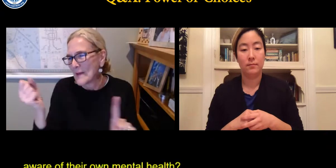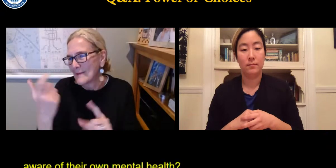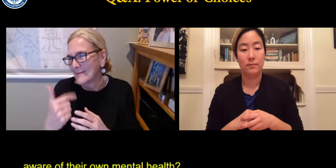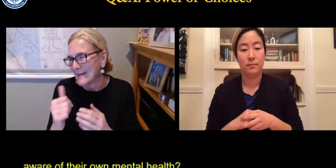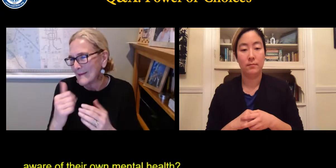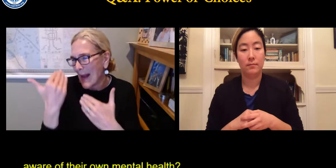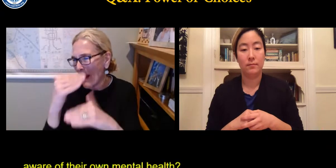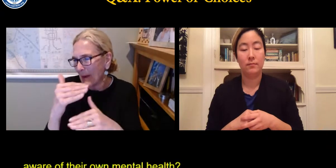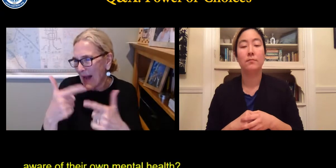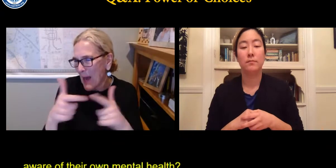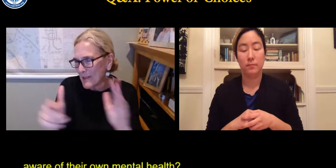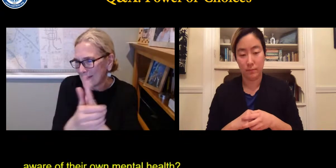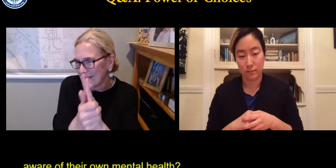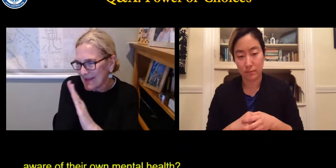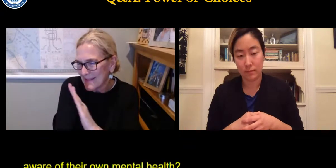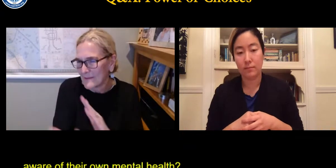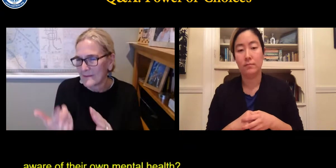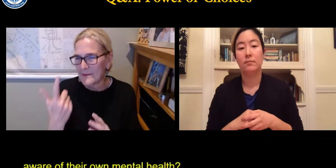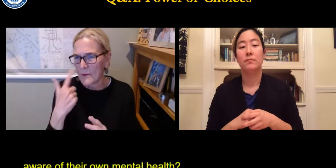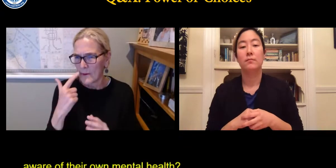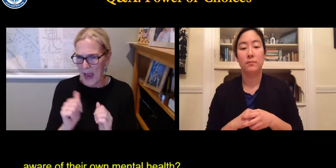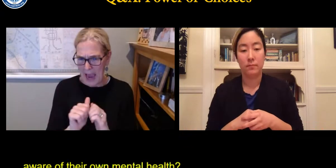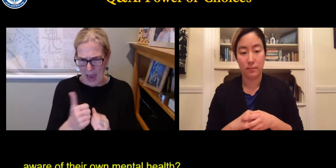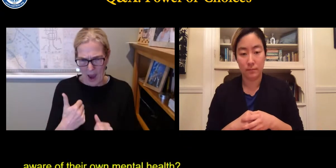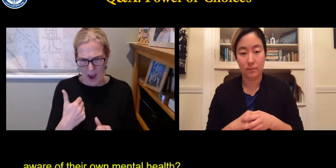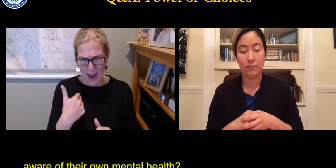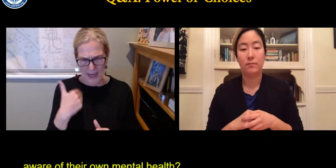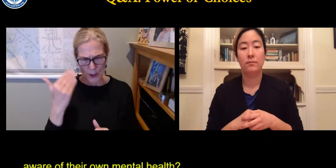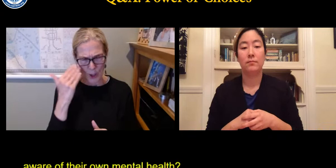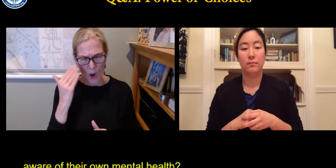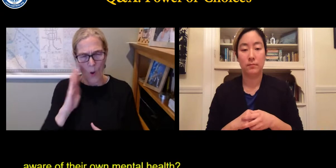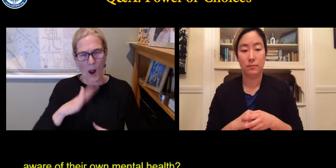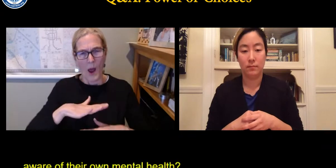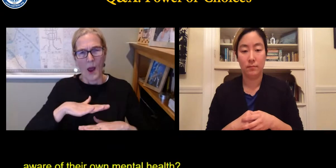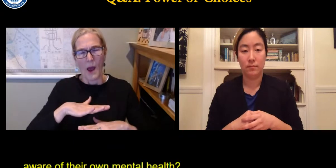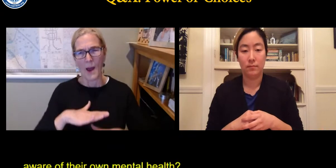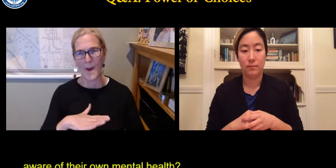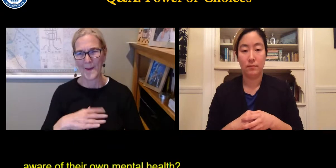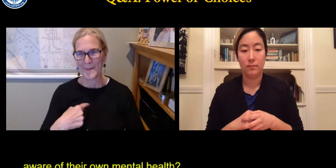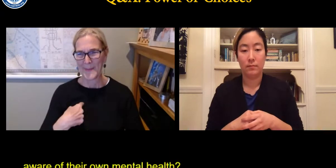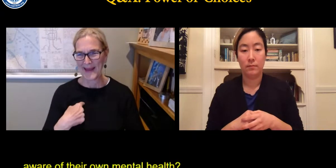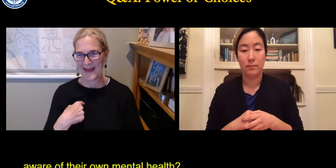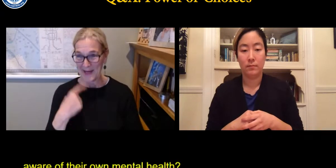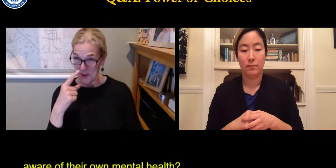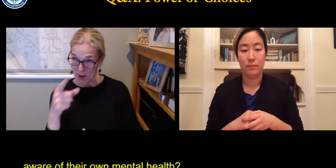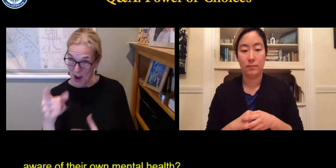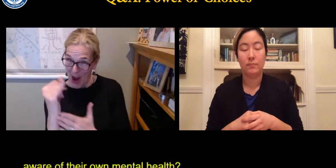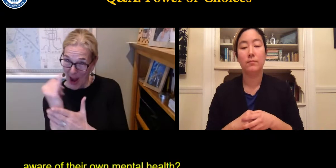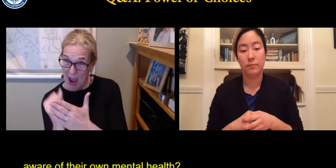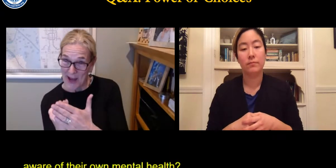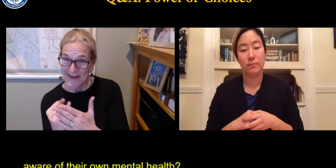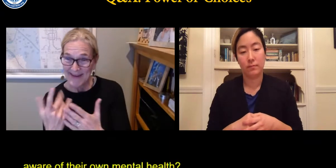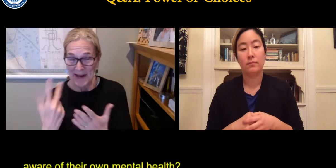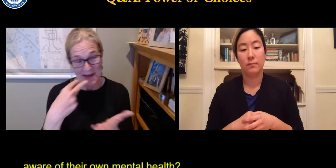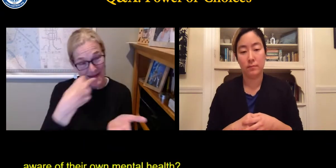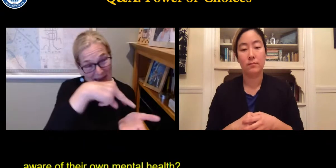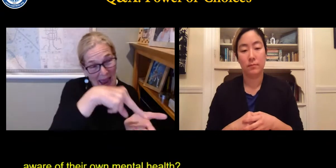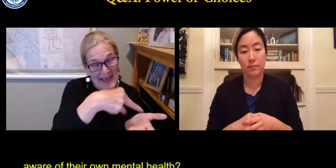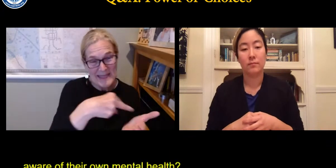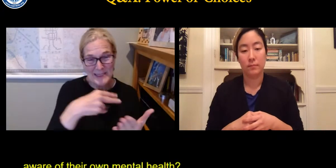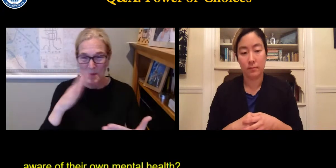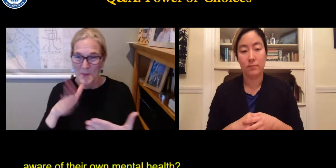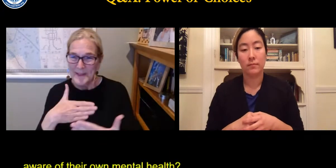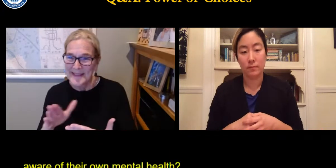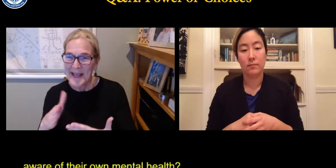how we need to fill up our fuel and refuel. When we think about folks that are deaf and language deprived and